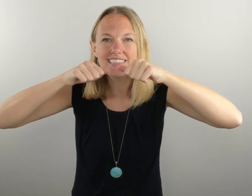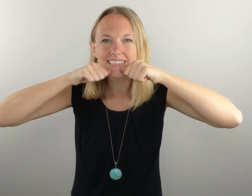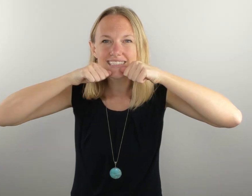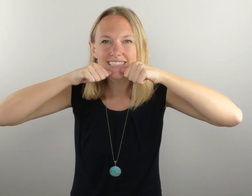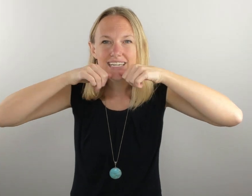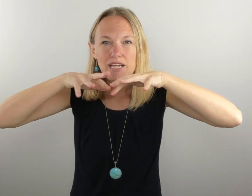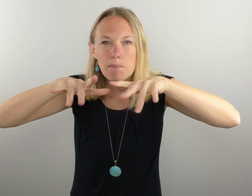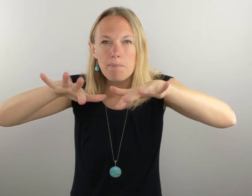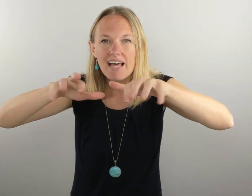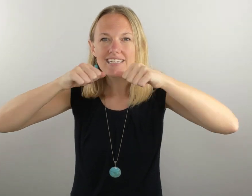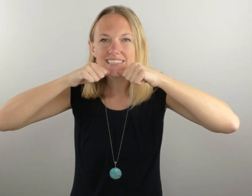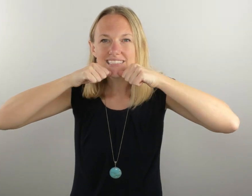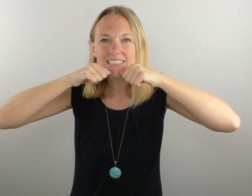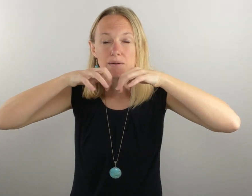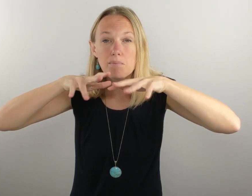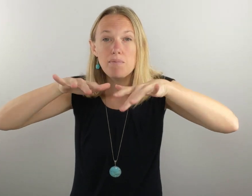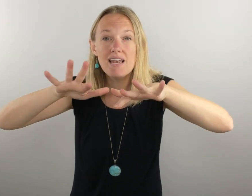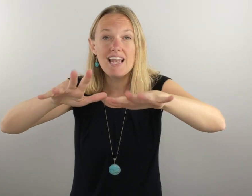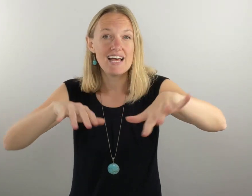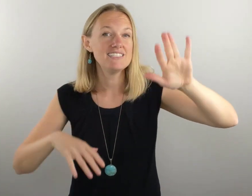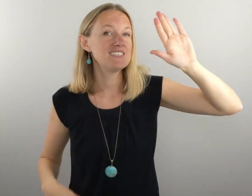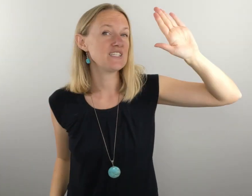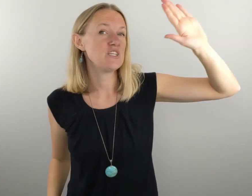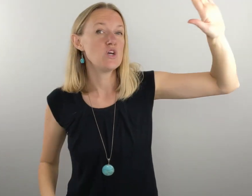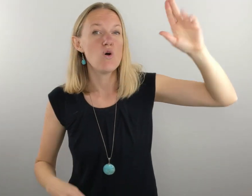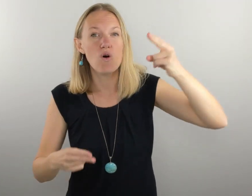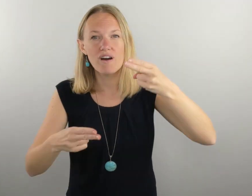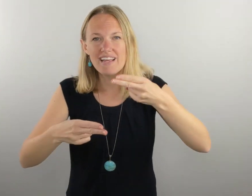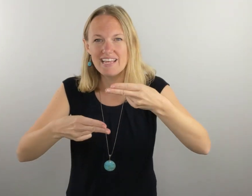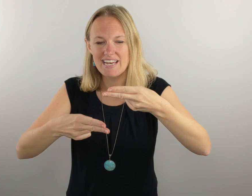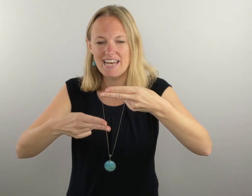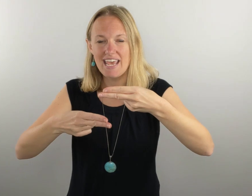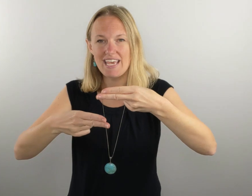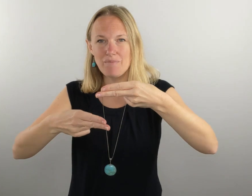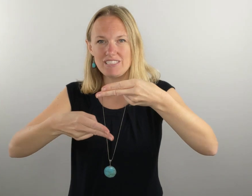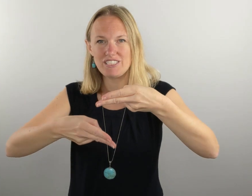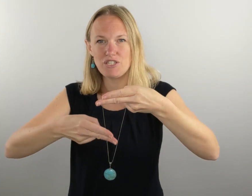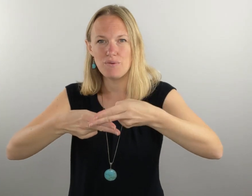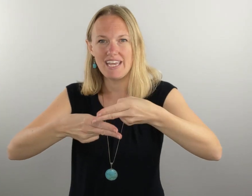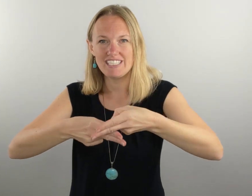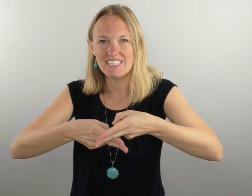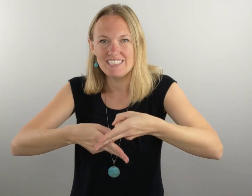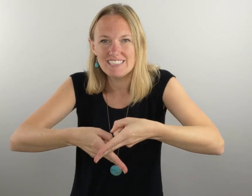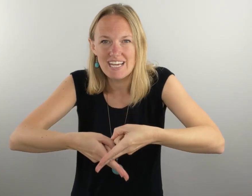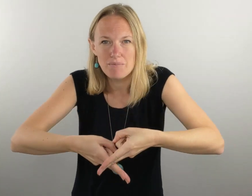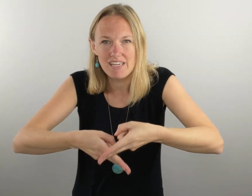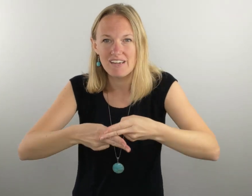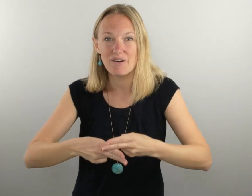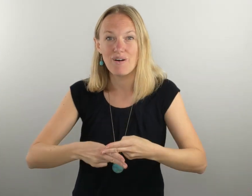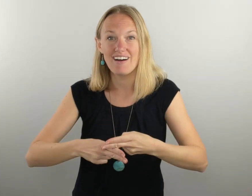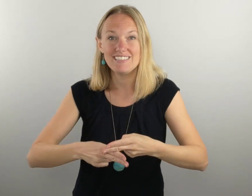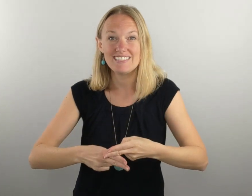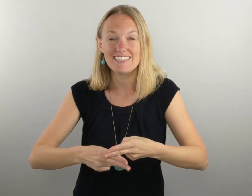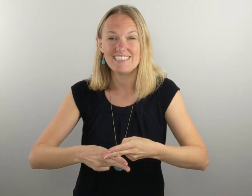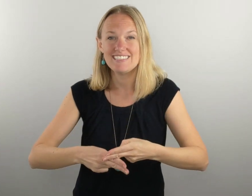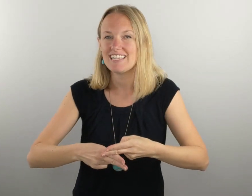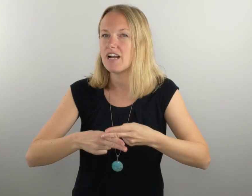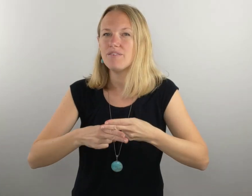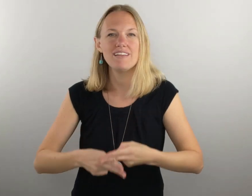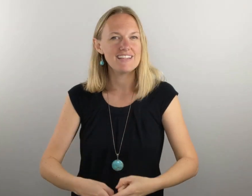Bless, bless, bless your, and then name. It's two H's, kind of making a cross like this. And I really